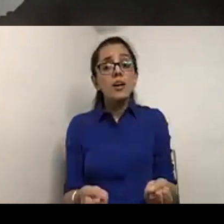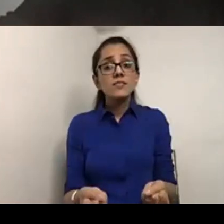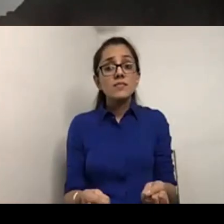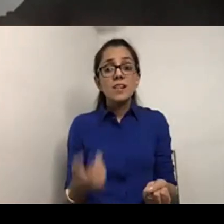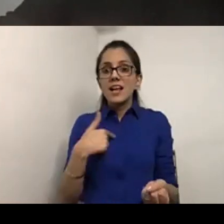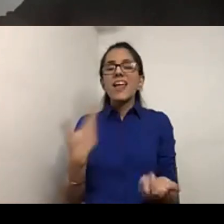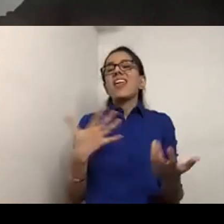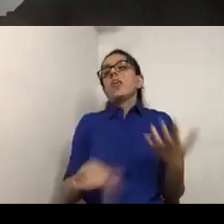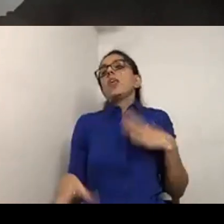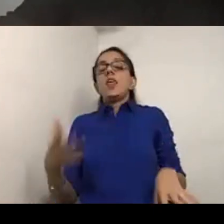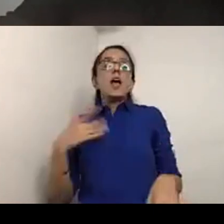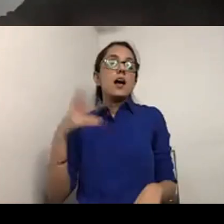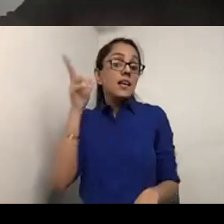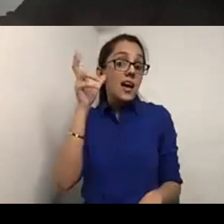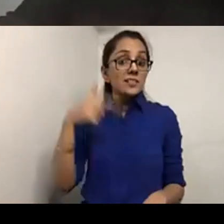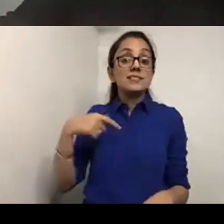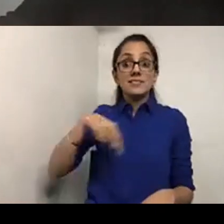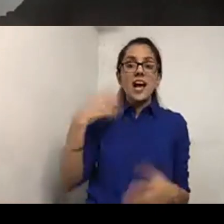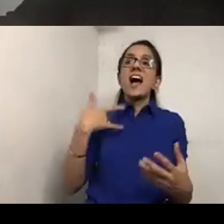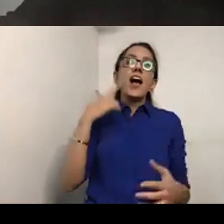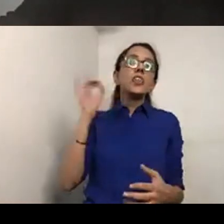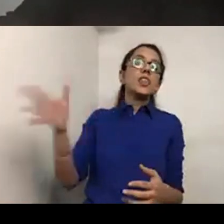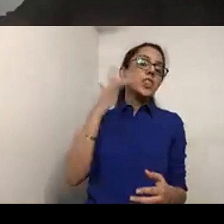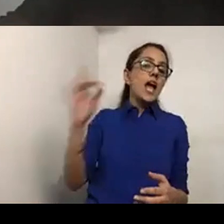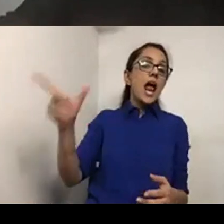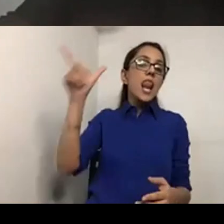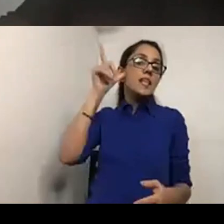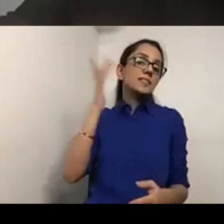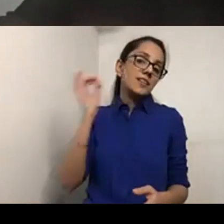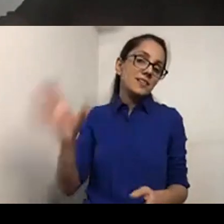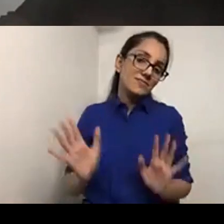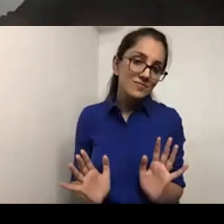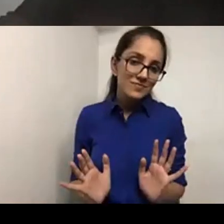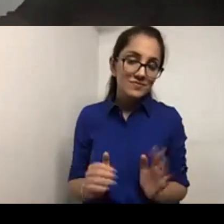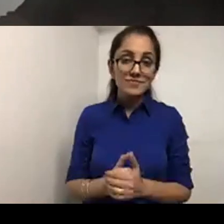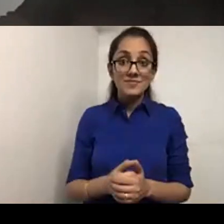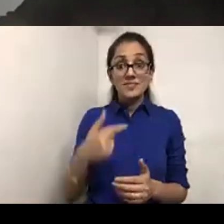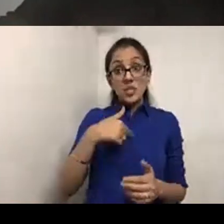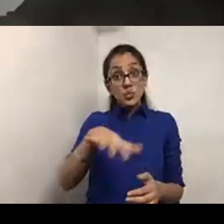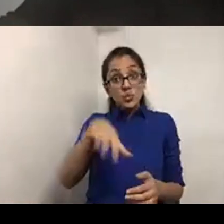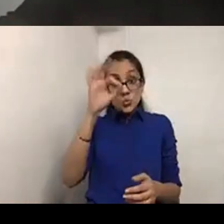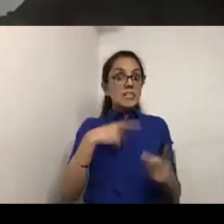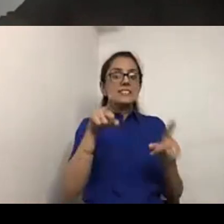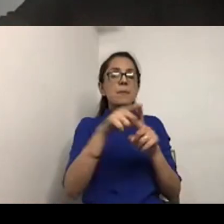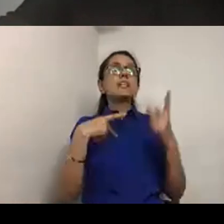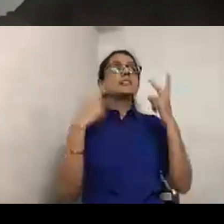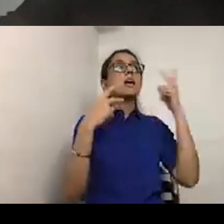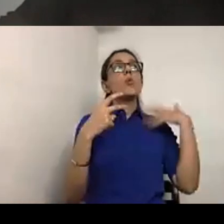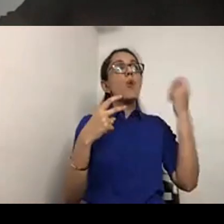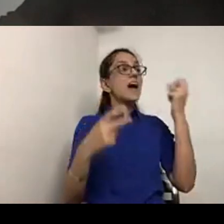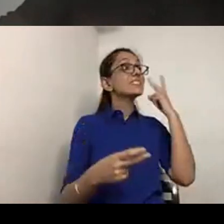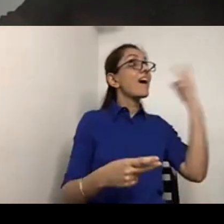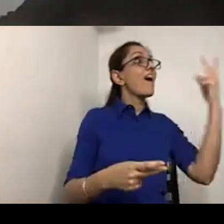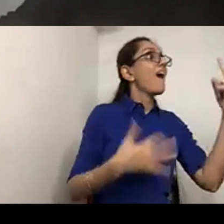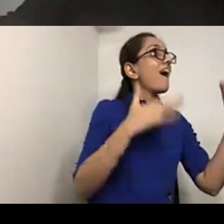choose not to hear what we don't want to listen. You choose to see what you want